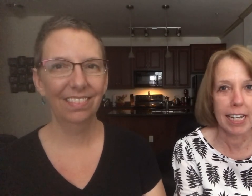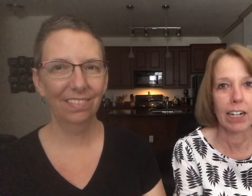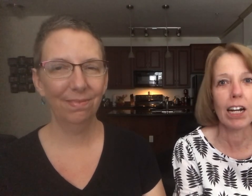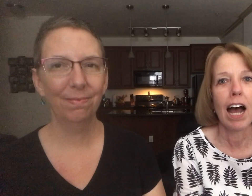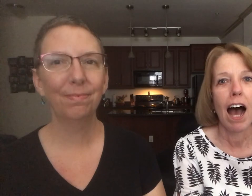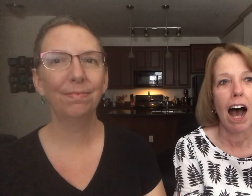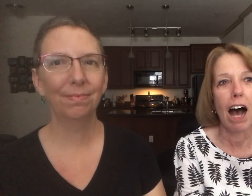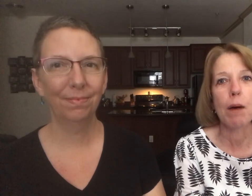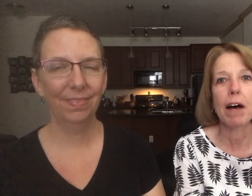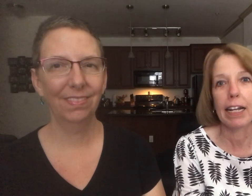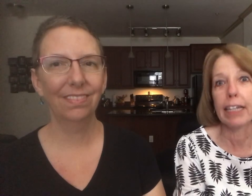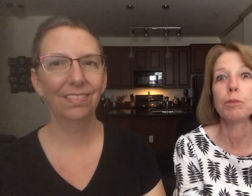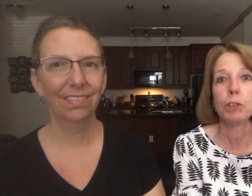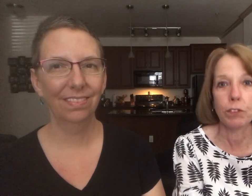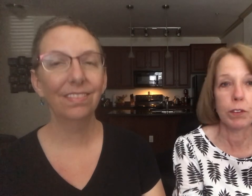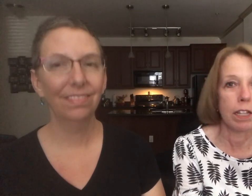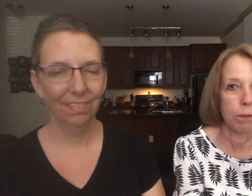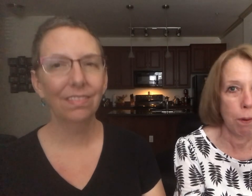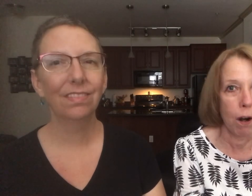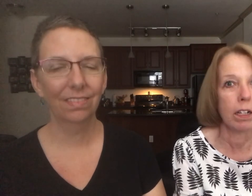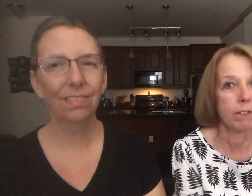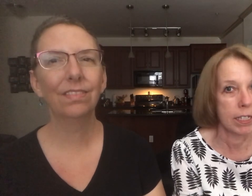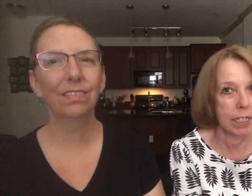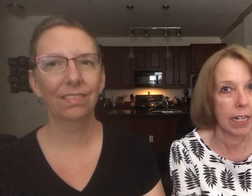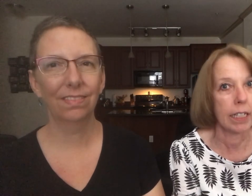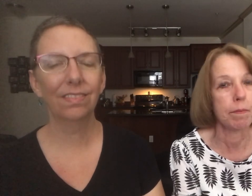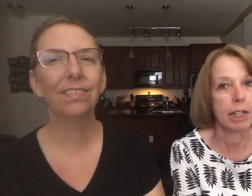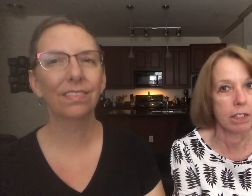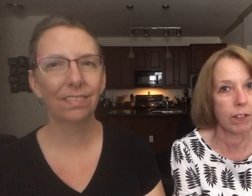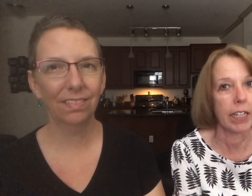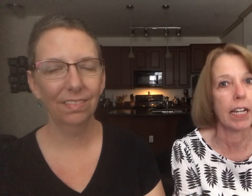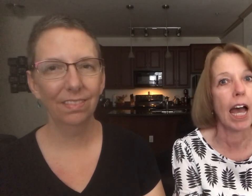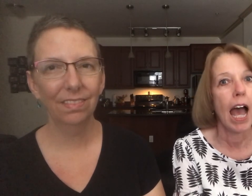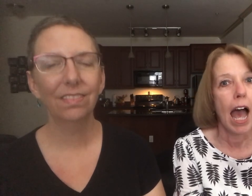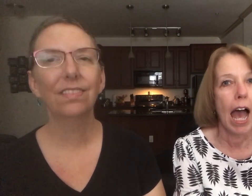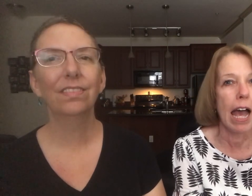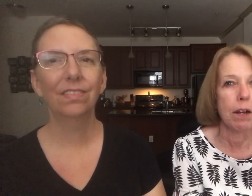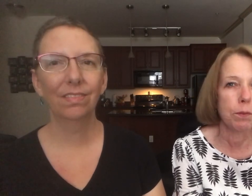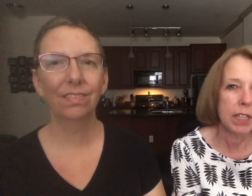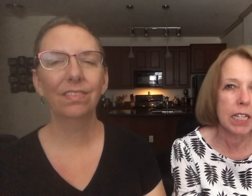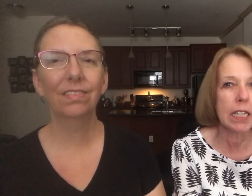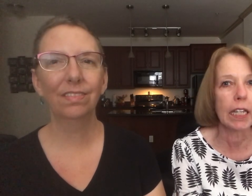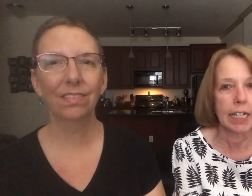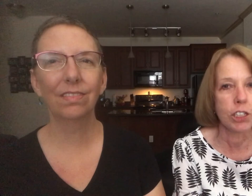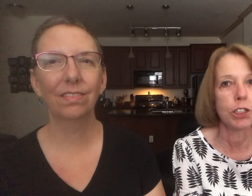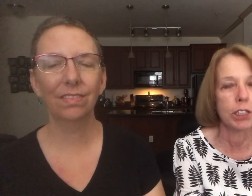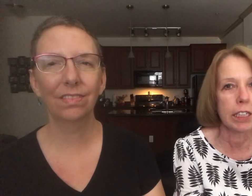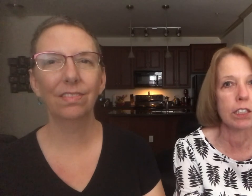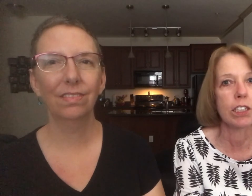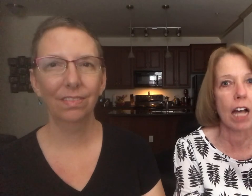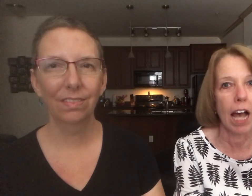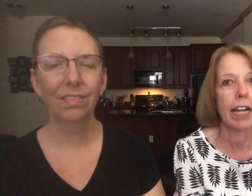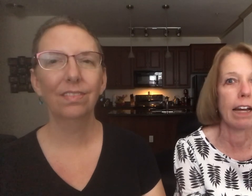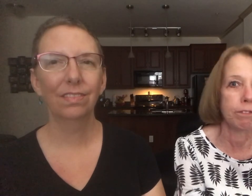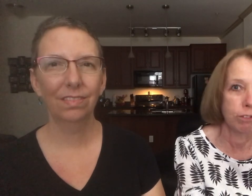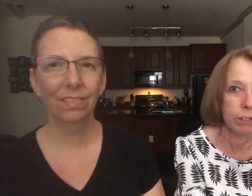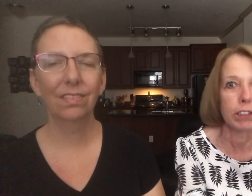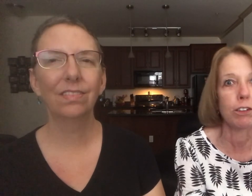there. I later moved to another part of the state in Pennsylvania. And within the last 2 years, I have driven across